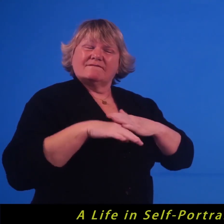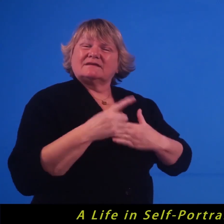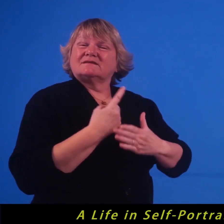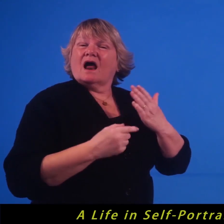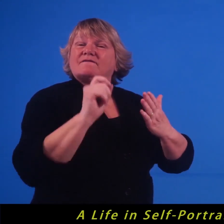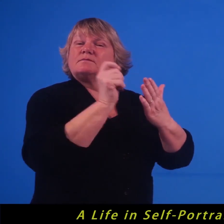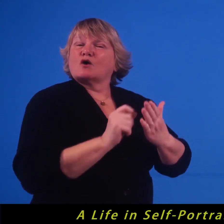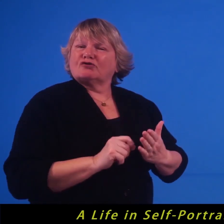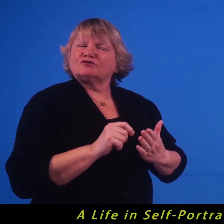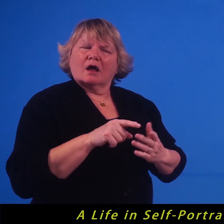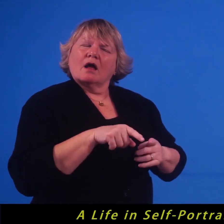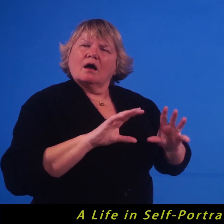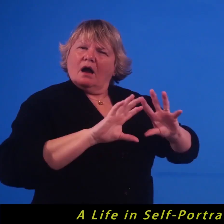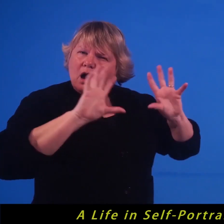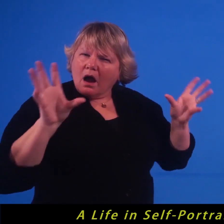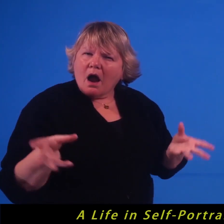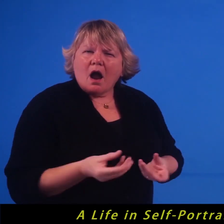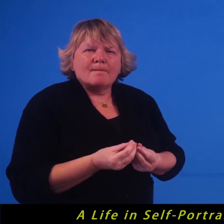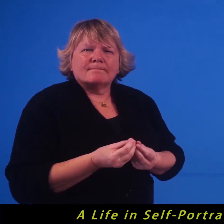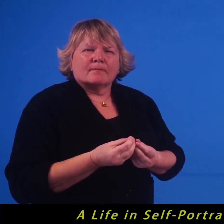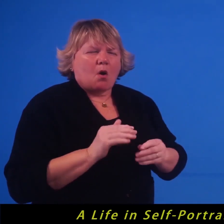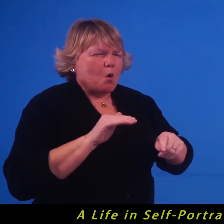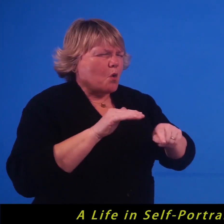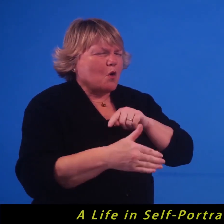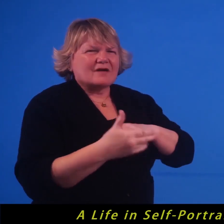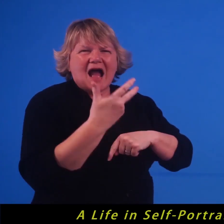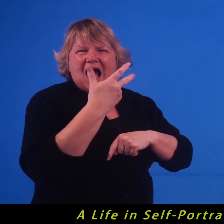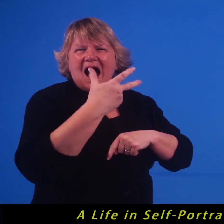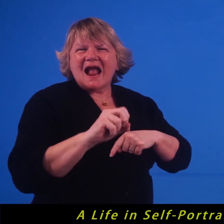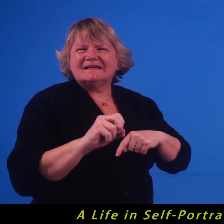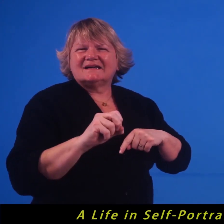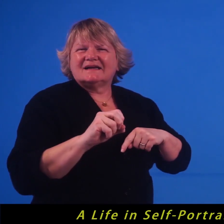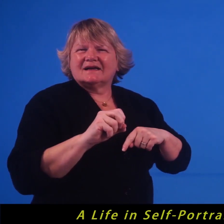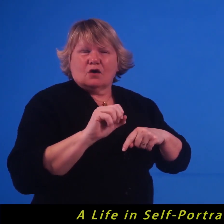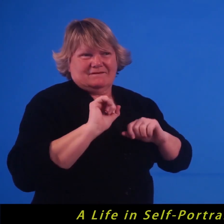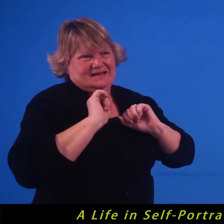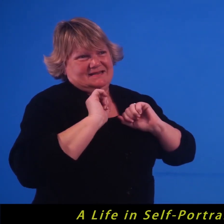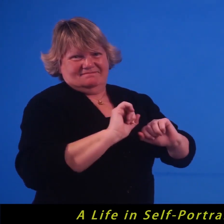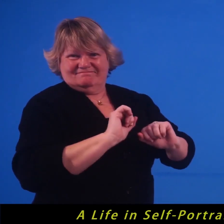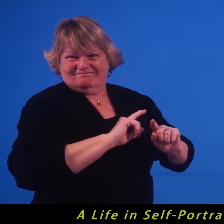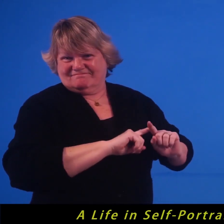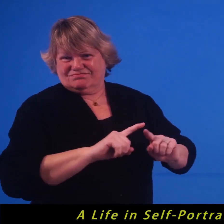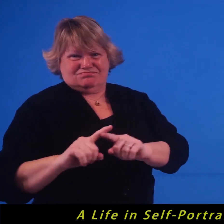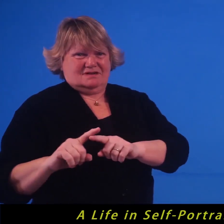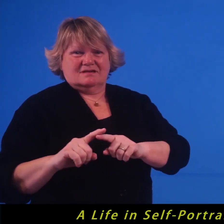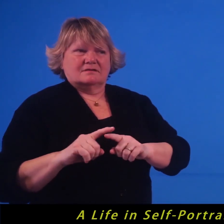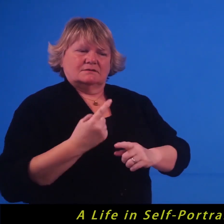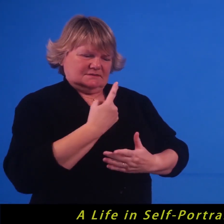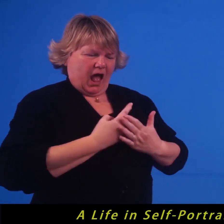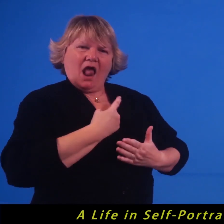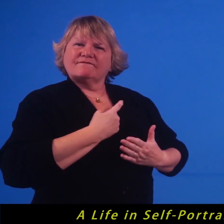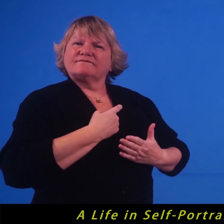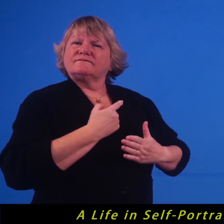A Life in Self-Portraiture brings together over 80 of these autobiographical works,